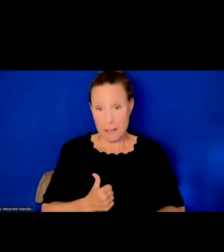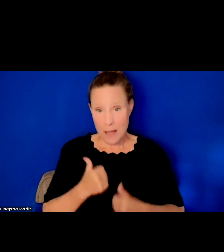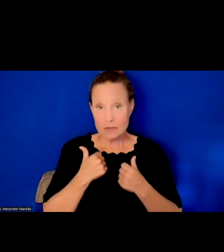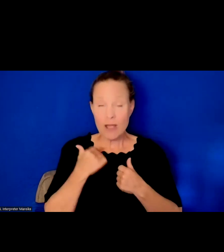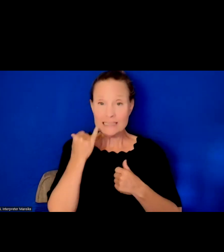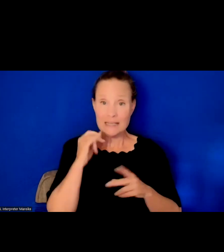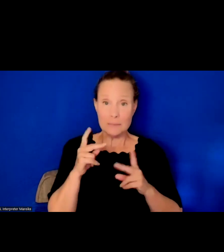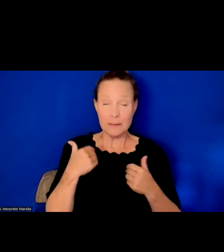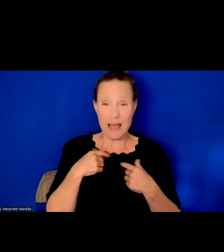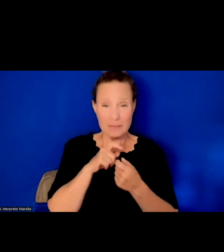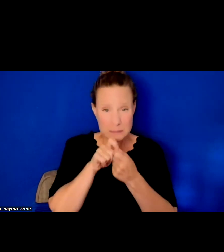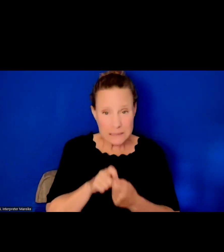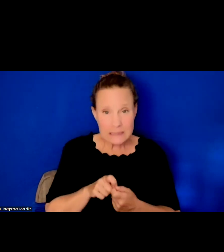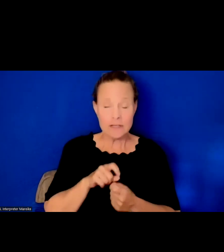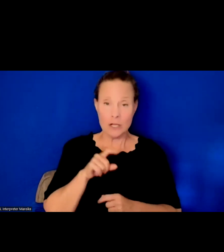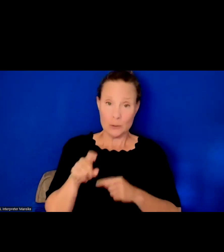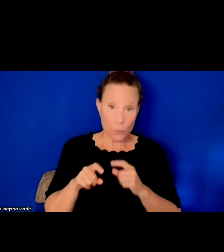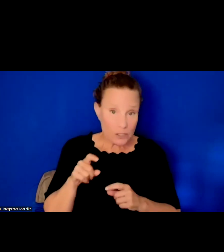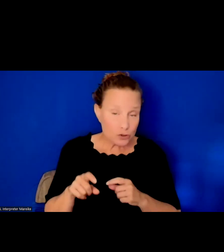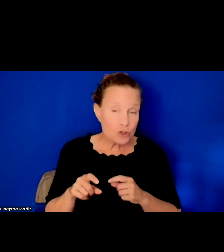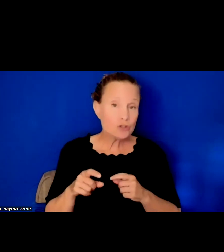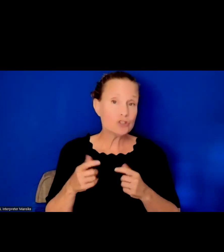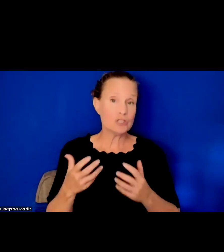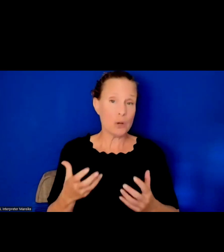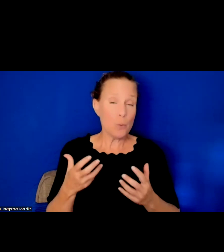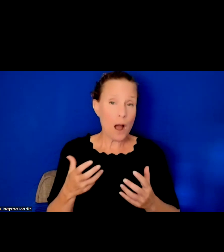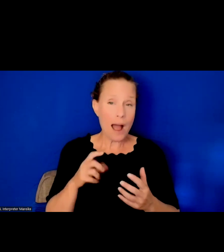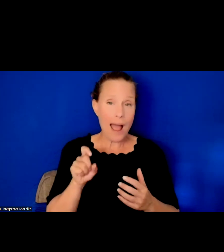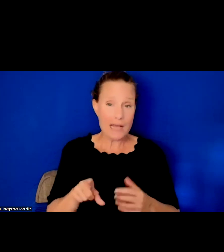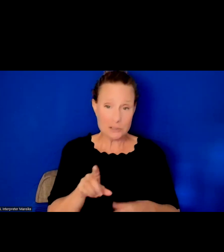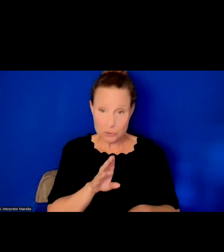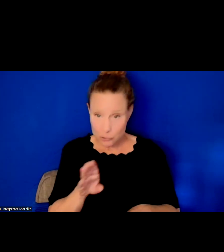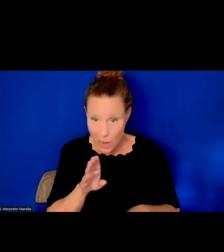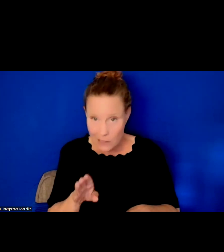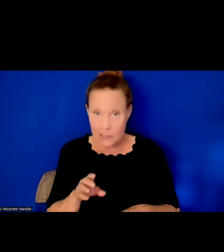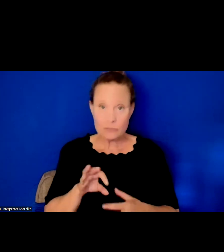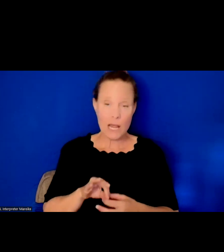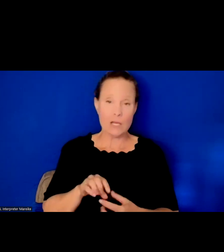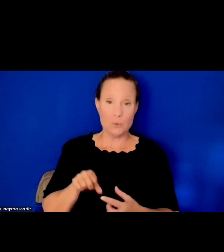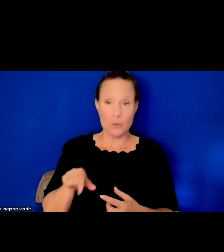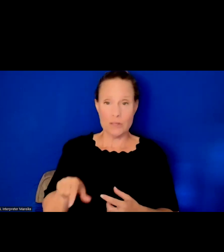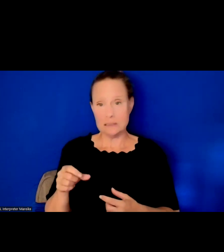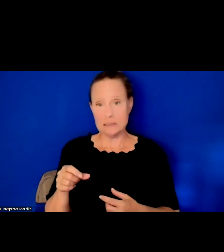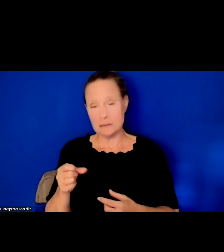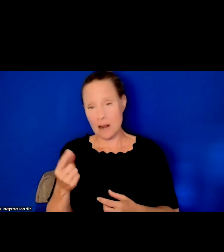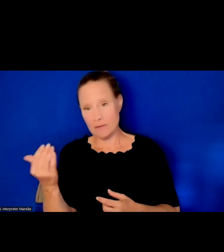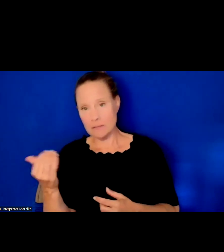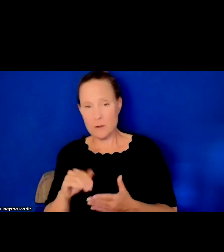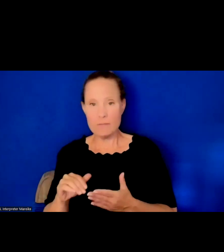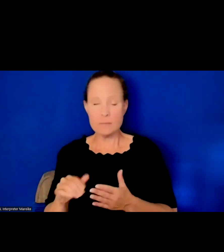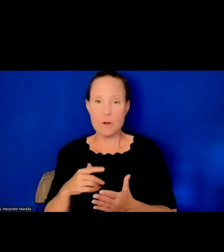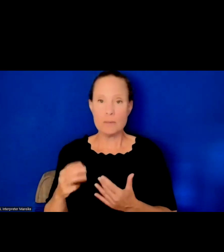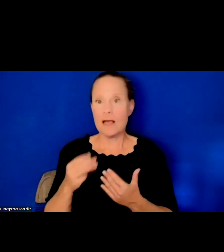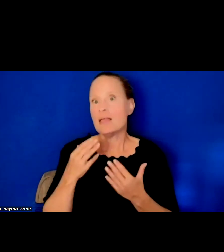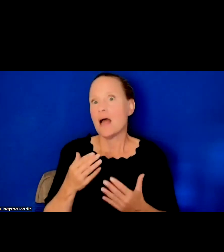specific questions that they would like to ask you directly regarding these programs. And I just want to thank you, Emily, for joining